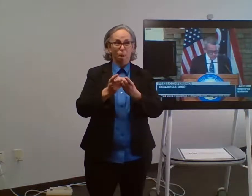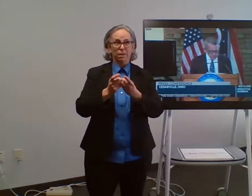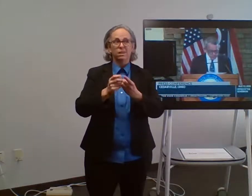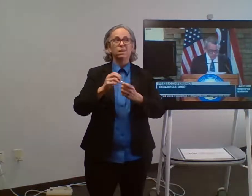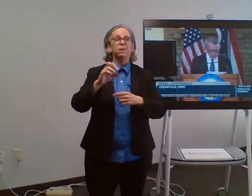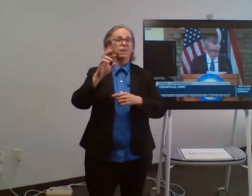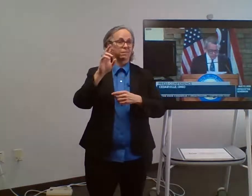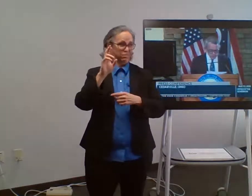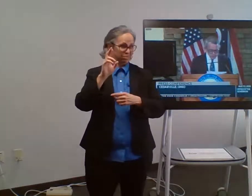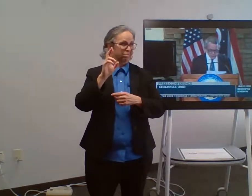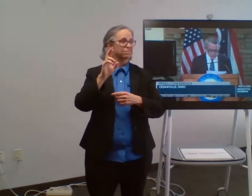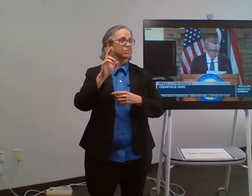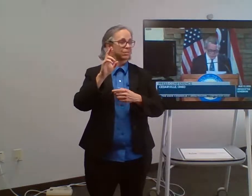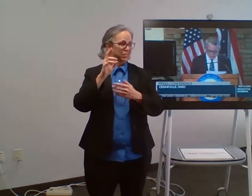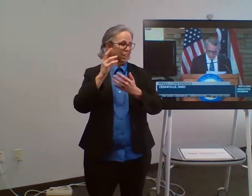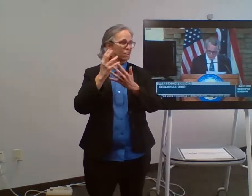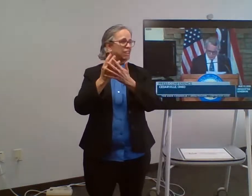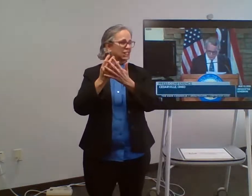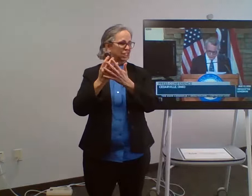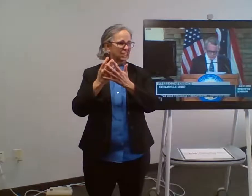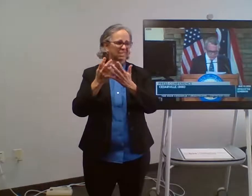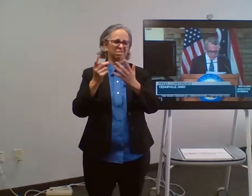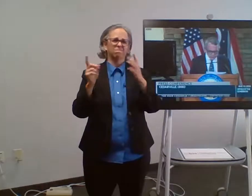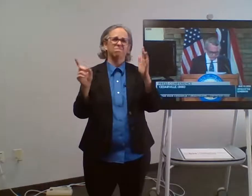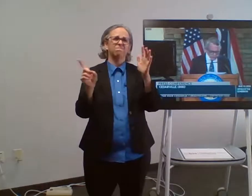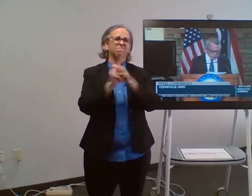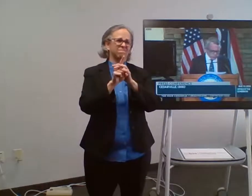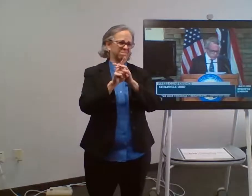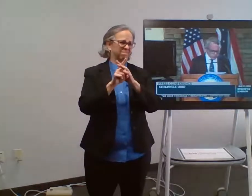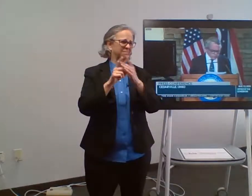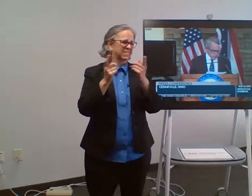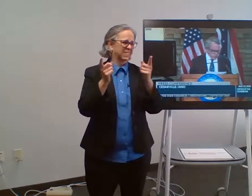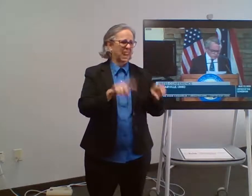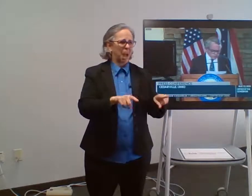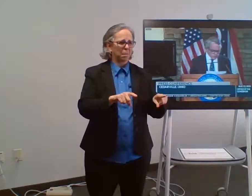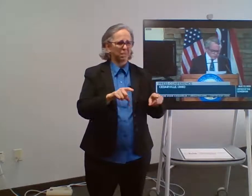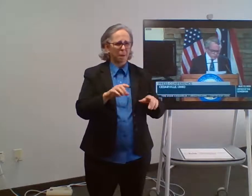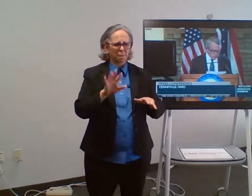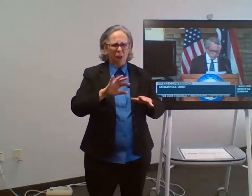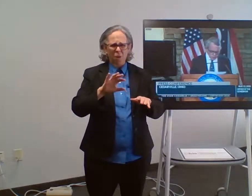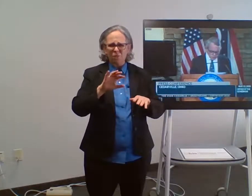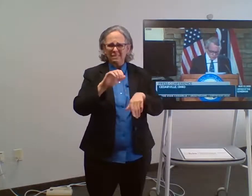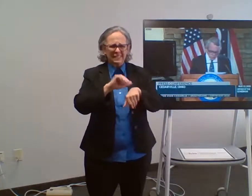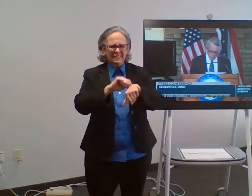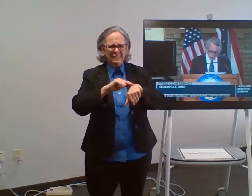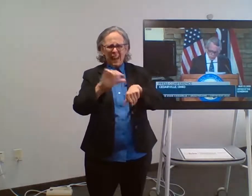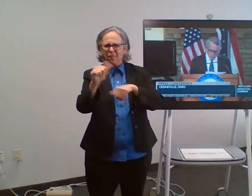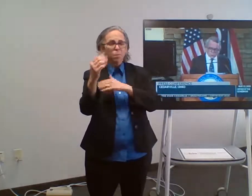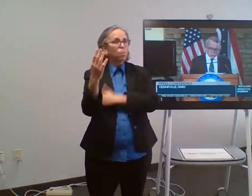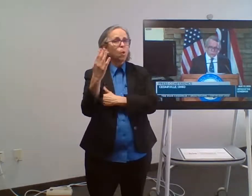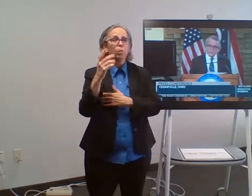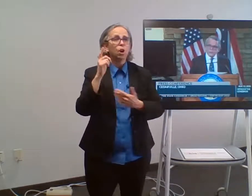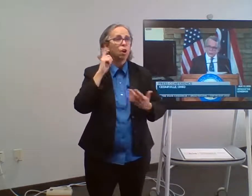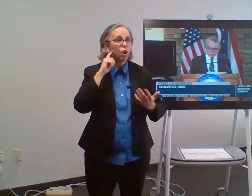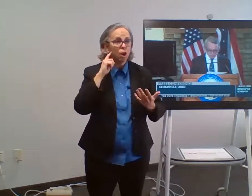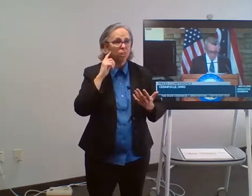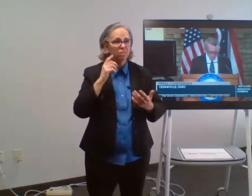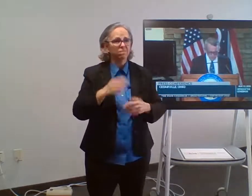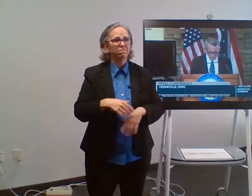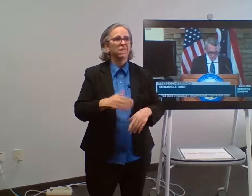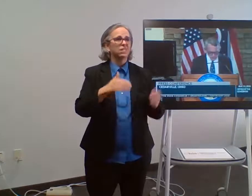around 10 a.m., the Correction Reception Center received notification Dr. Craig Cullen of Lakewood was